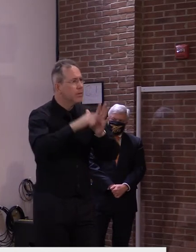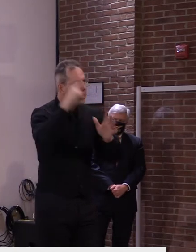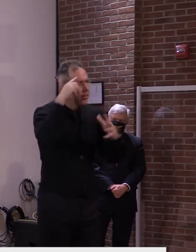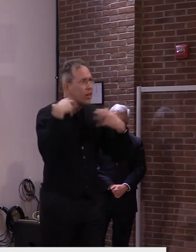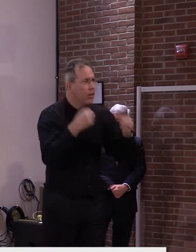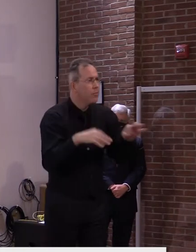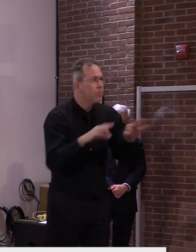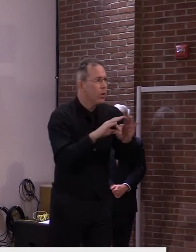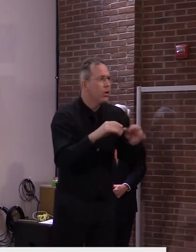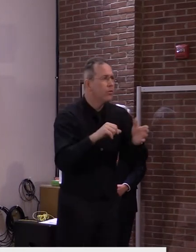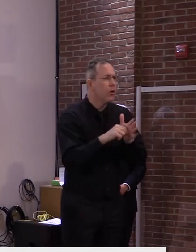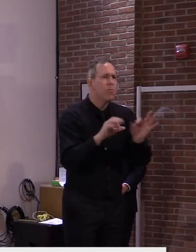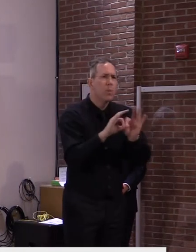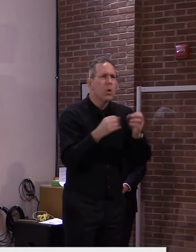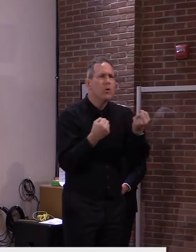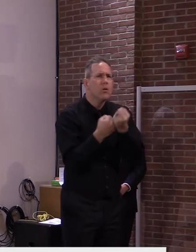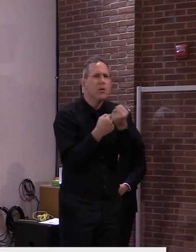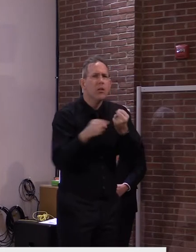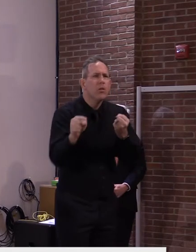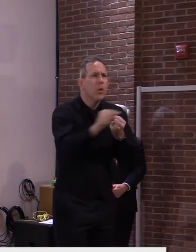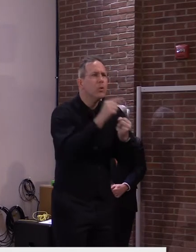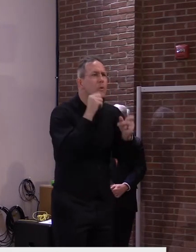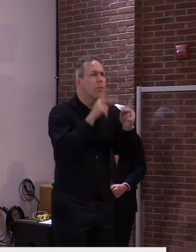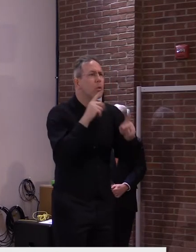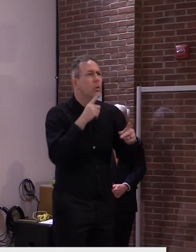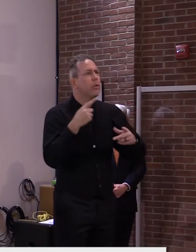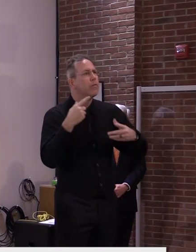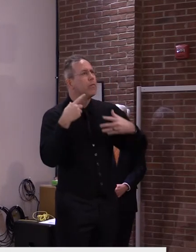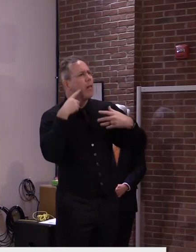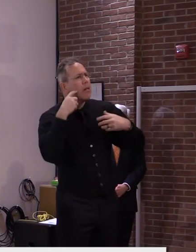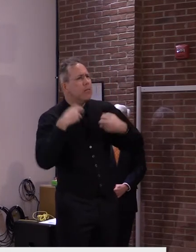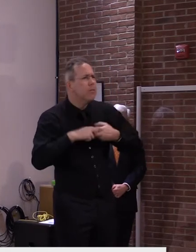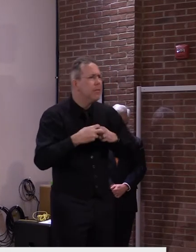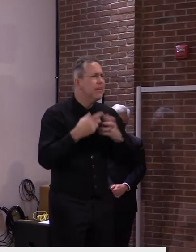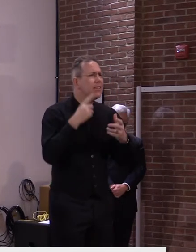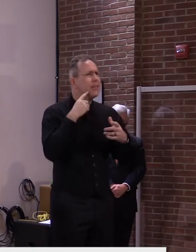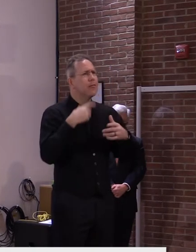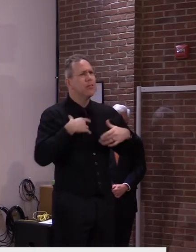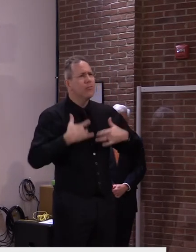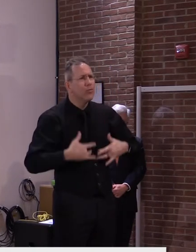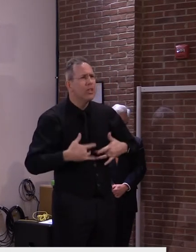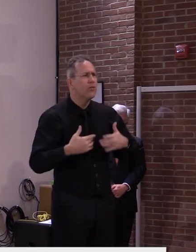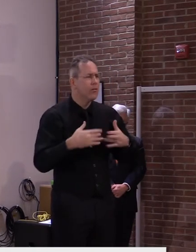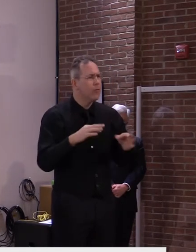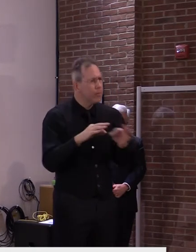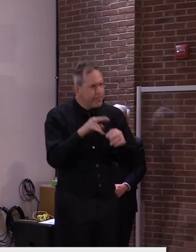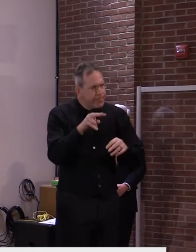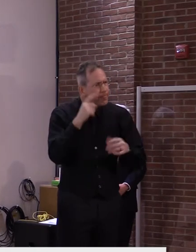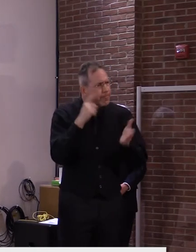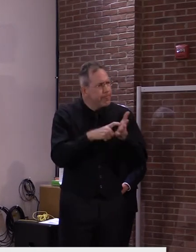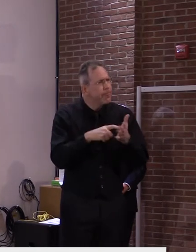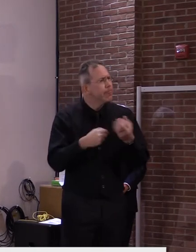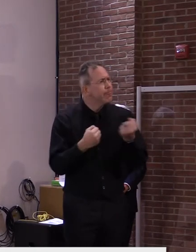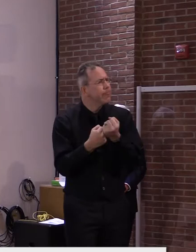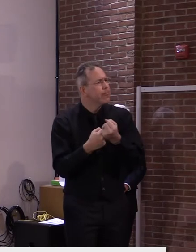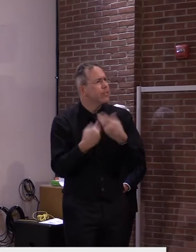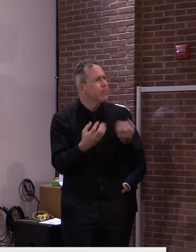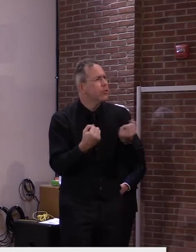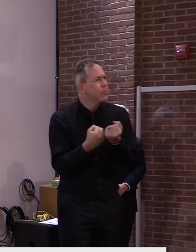issues and want to deal with a professional to help improve their outlook. So please make sure